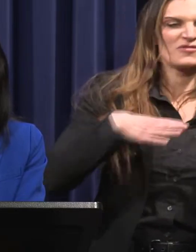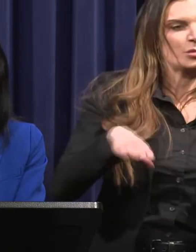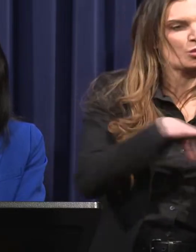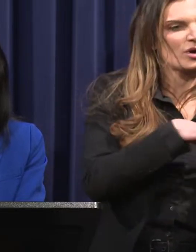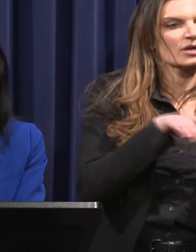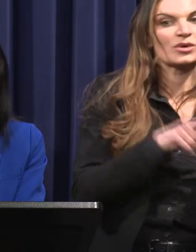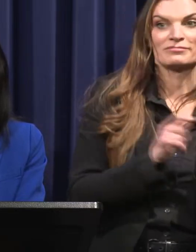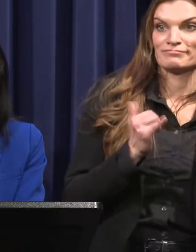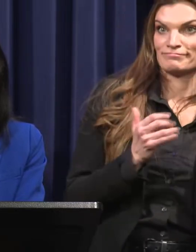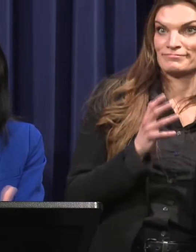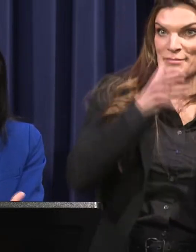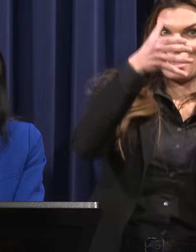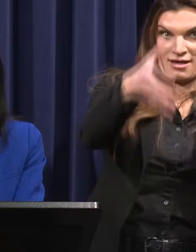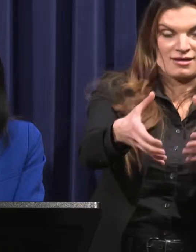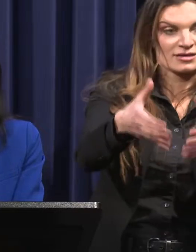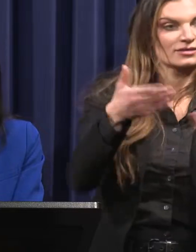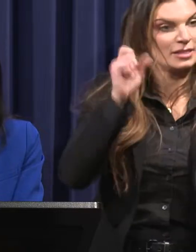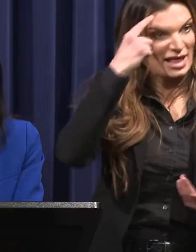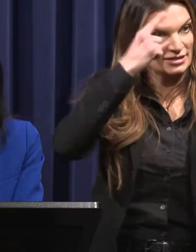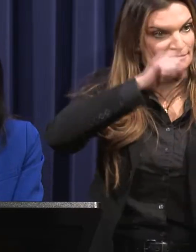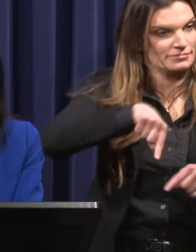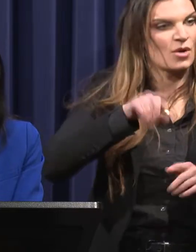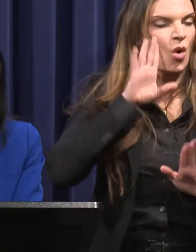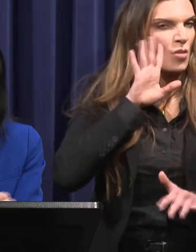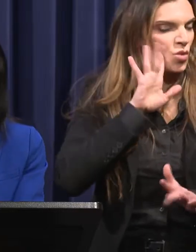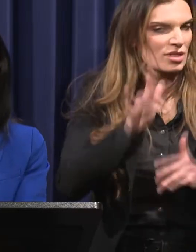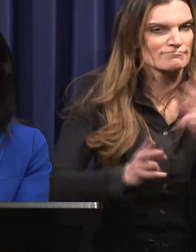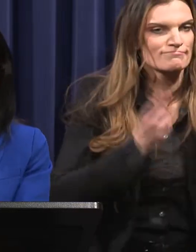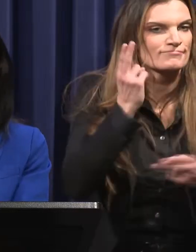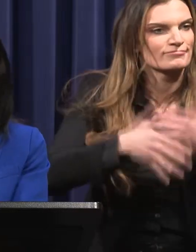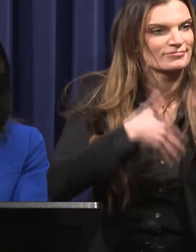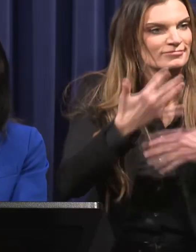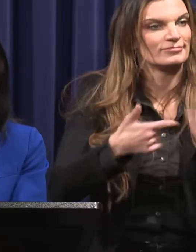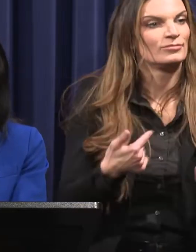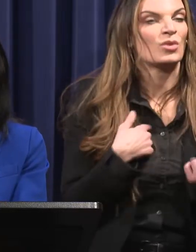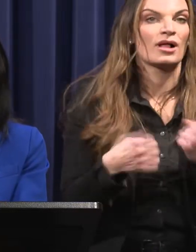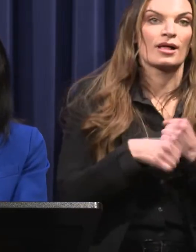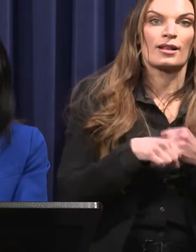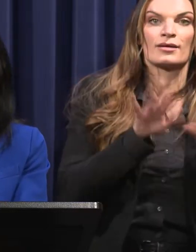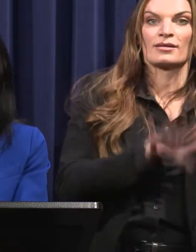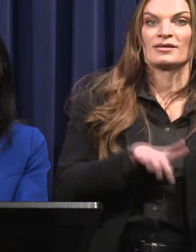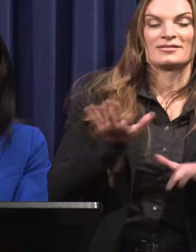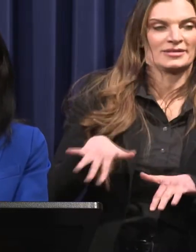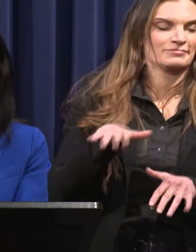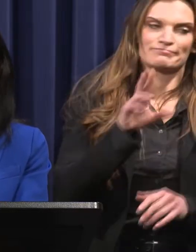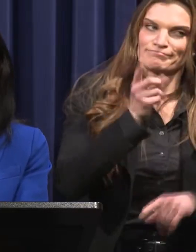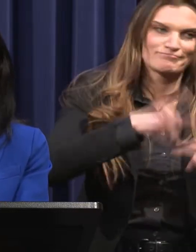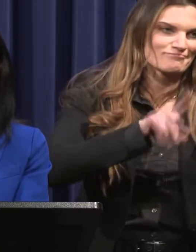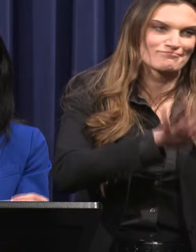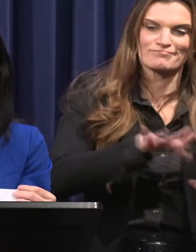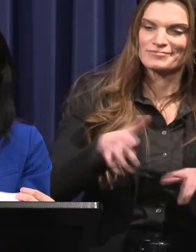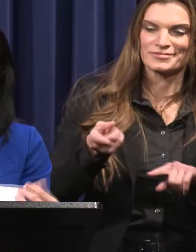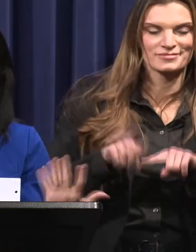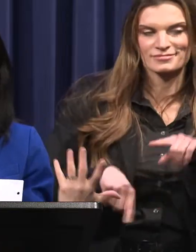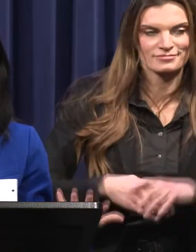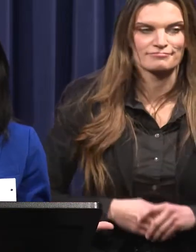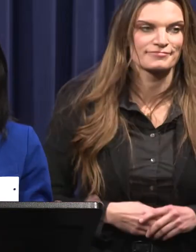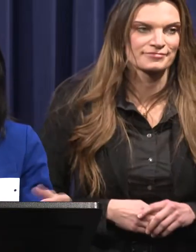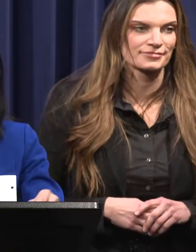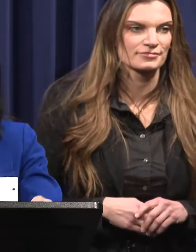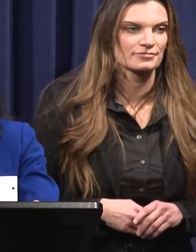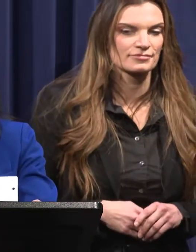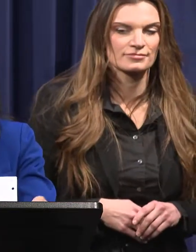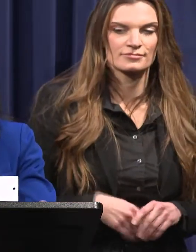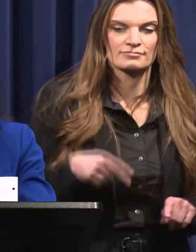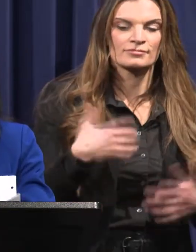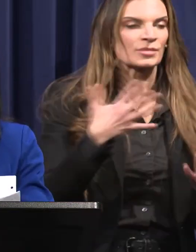bills, that they do so with all deliberate speed, because we can't wait on this any longer. And I will say the thing that